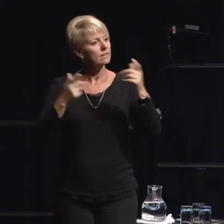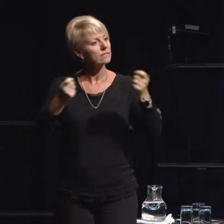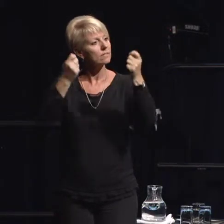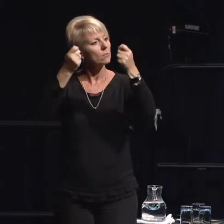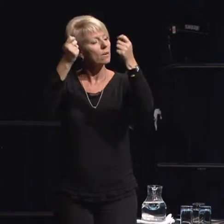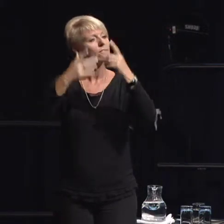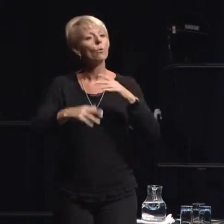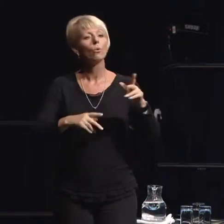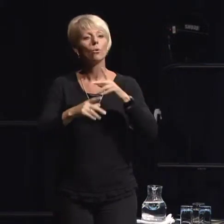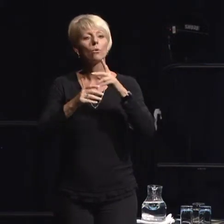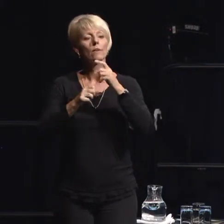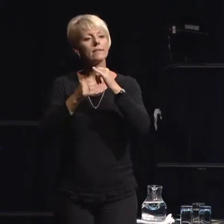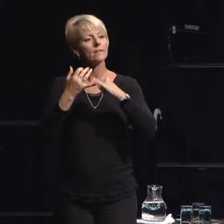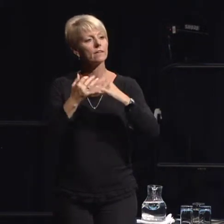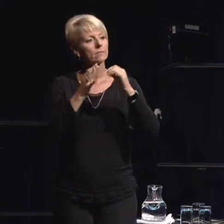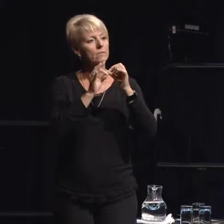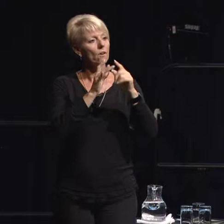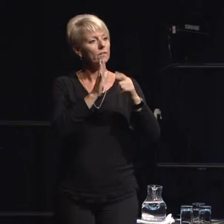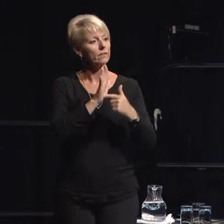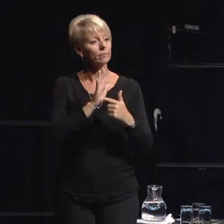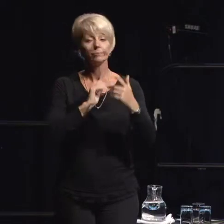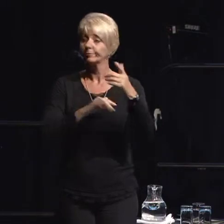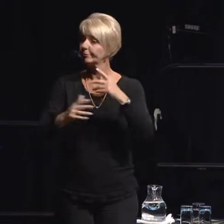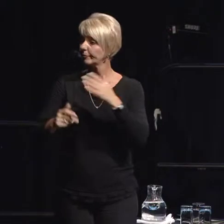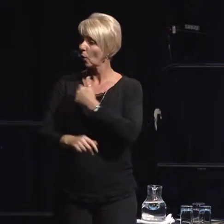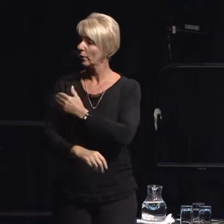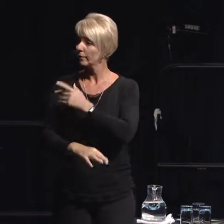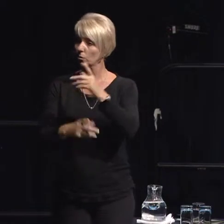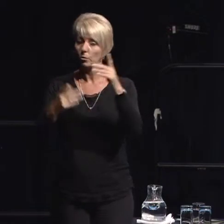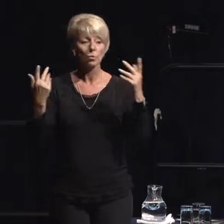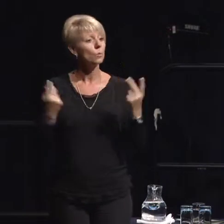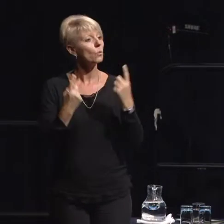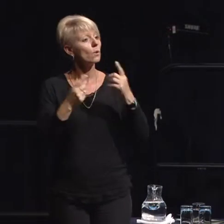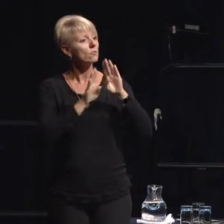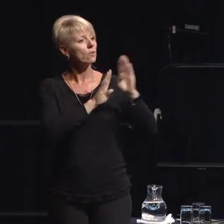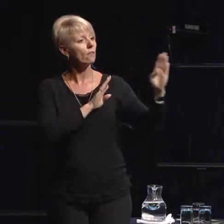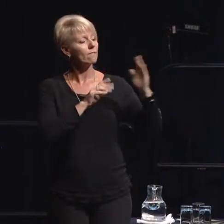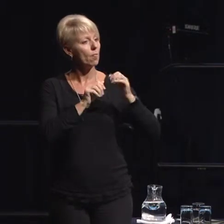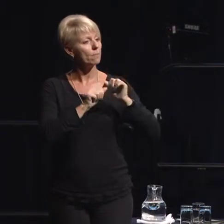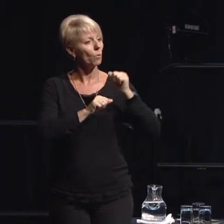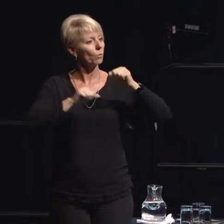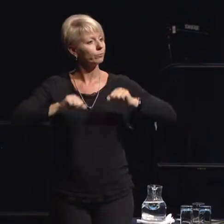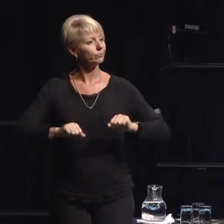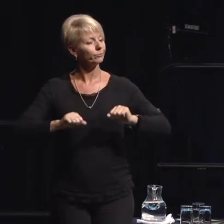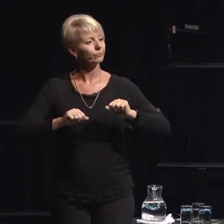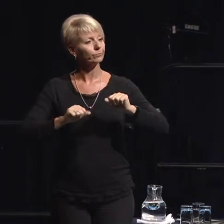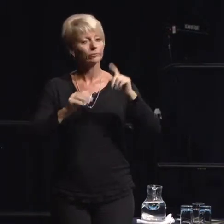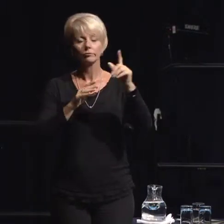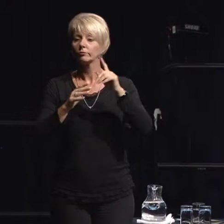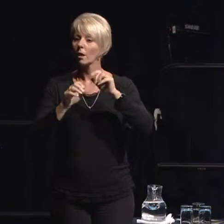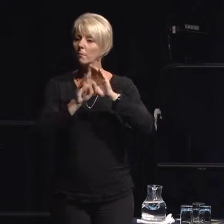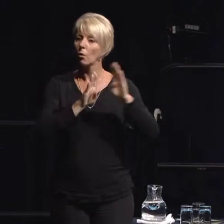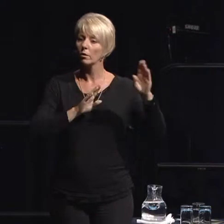of Technology. It's an honour to welcome the Chair of the Board, Warren Tapp, and board members Ray Heffernan and